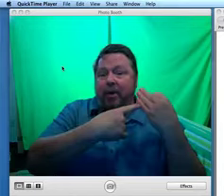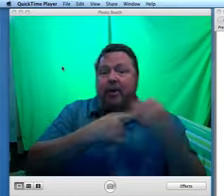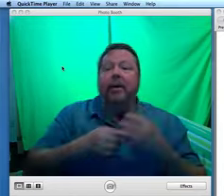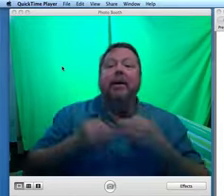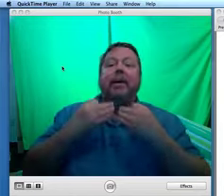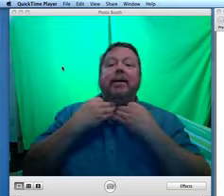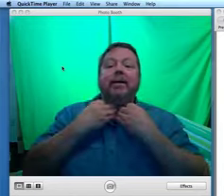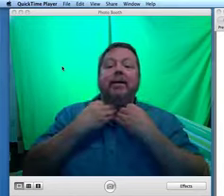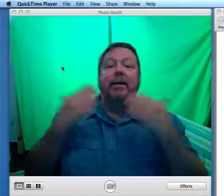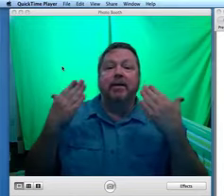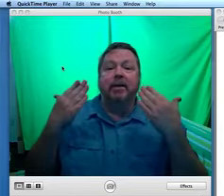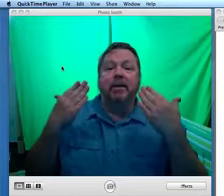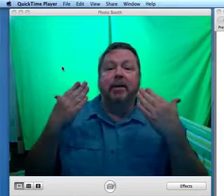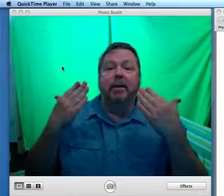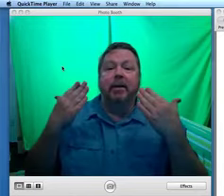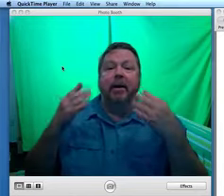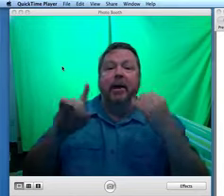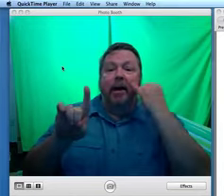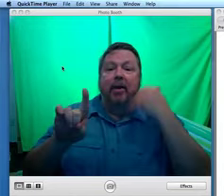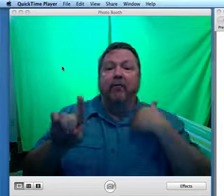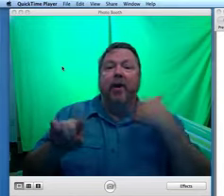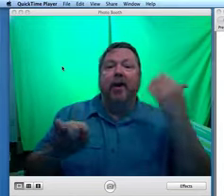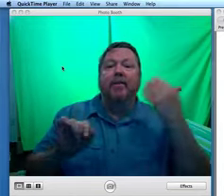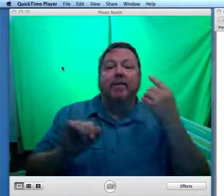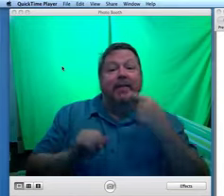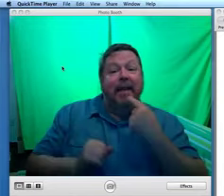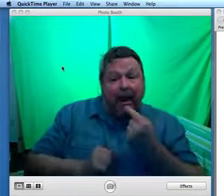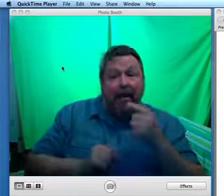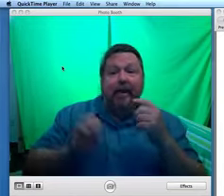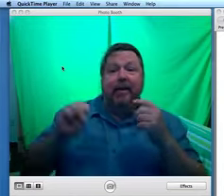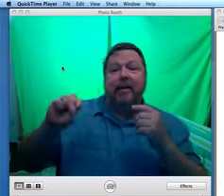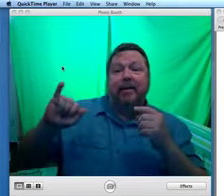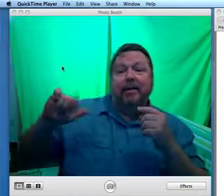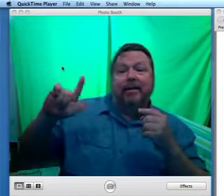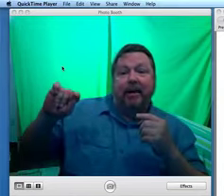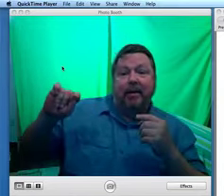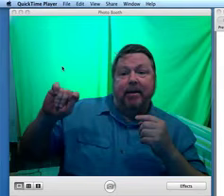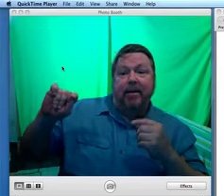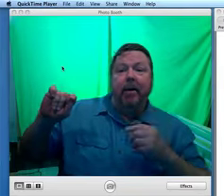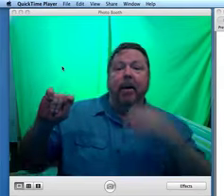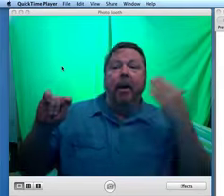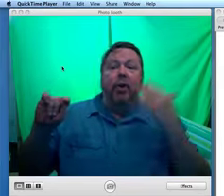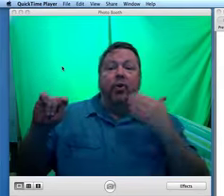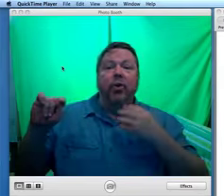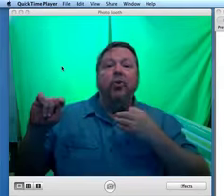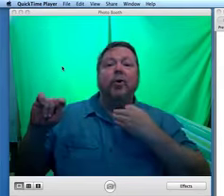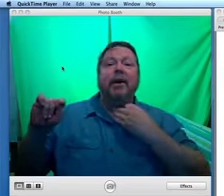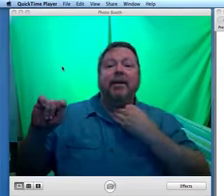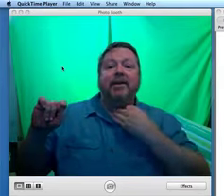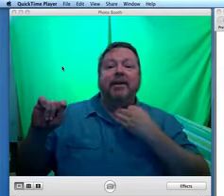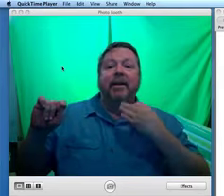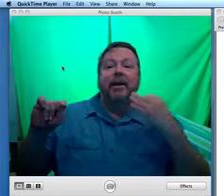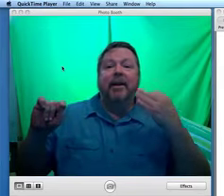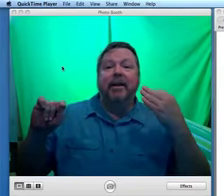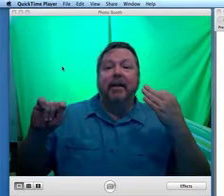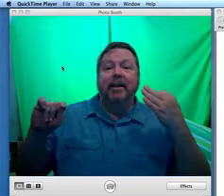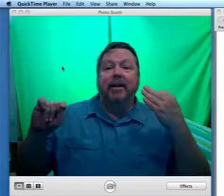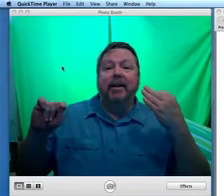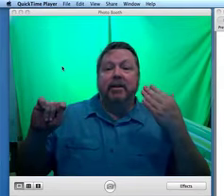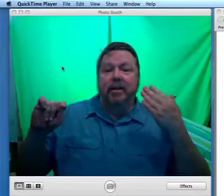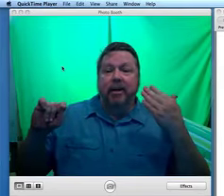shape. Sit. If I say sit and cue sit,